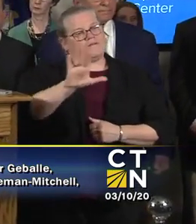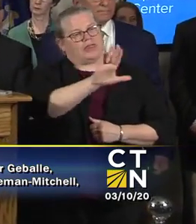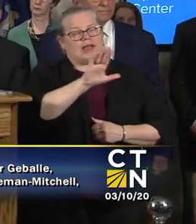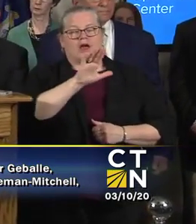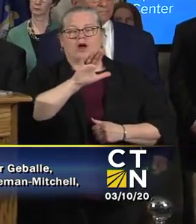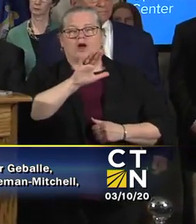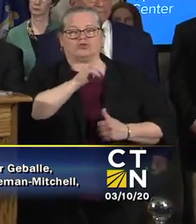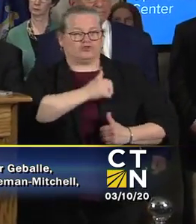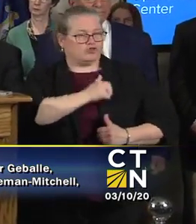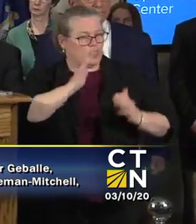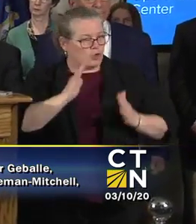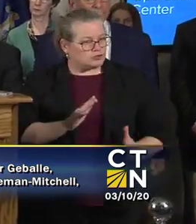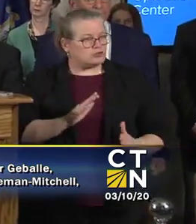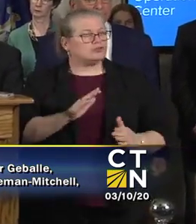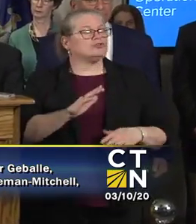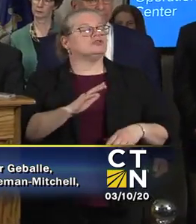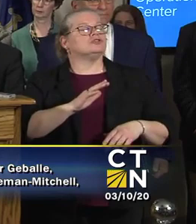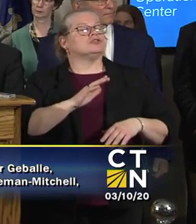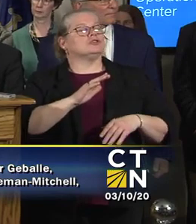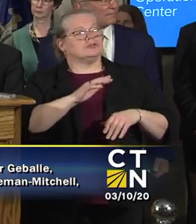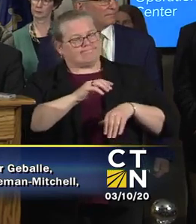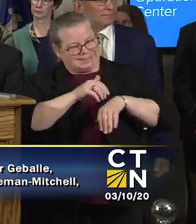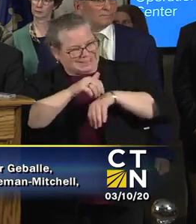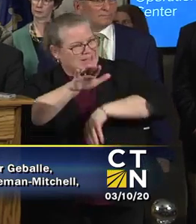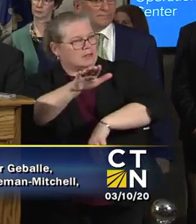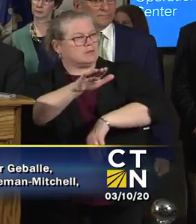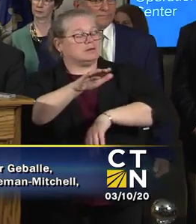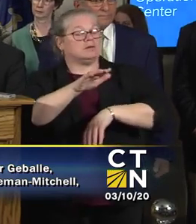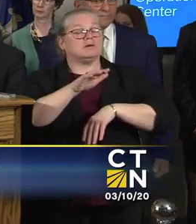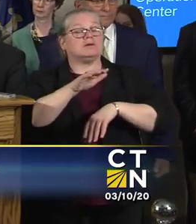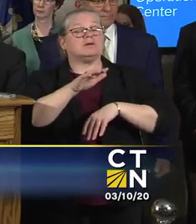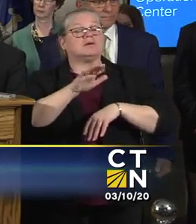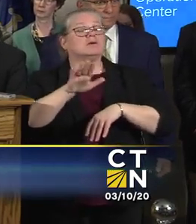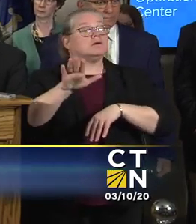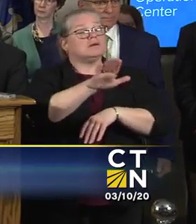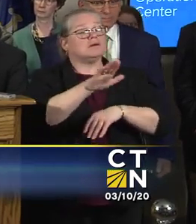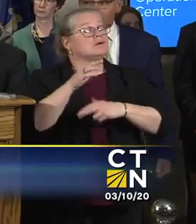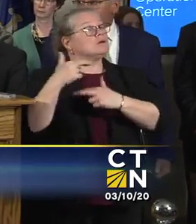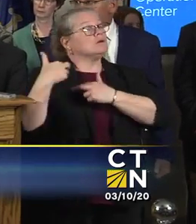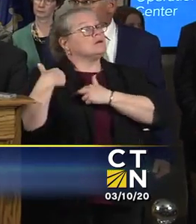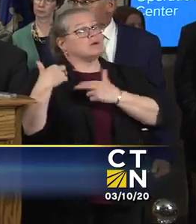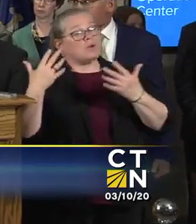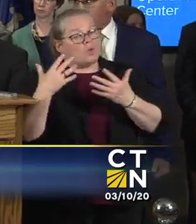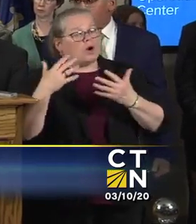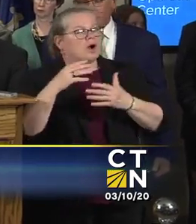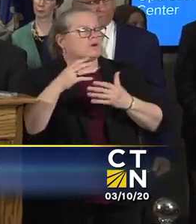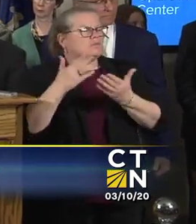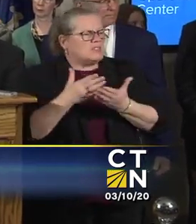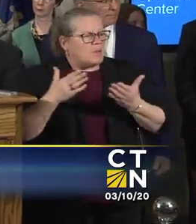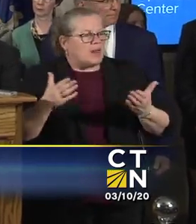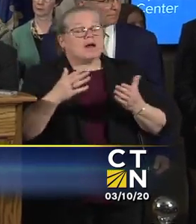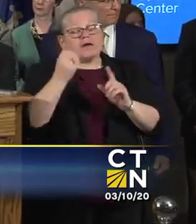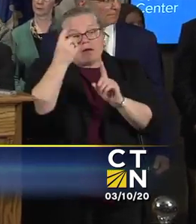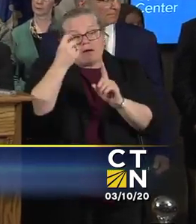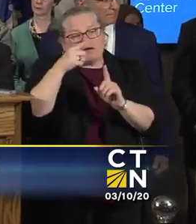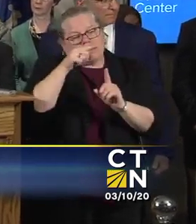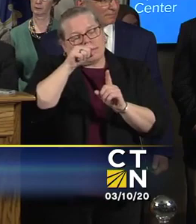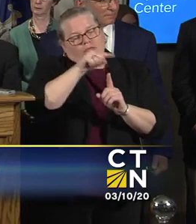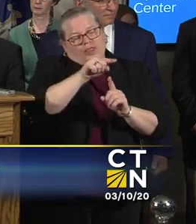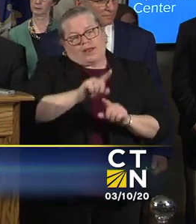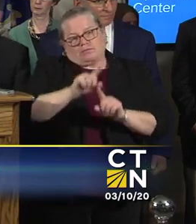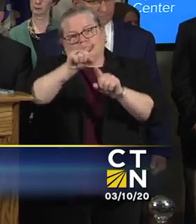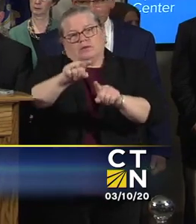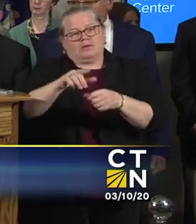airmen. And they're doing anything from helping deliver supplies to, and their concentration is on the New Rochelle area. So that's